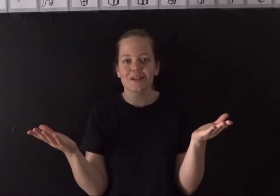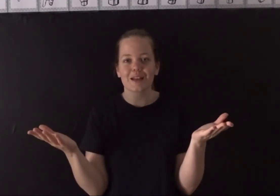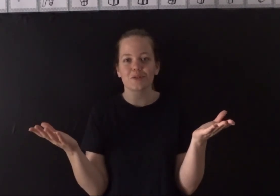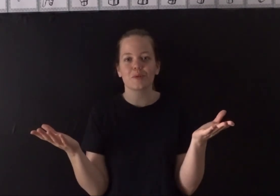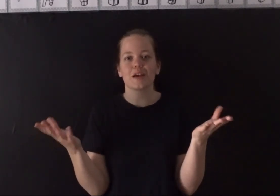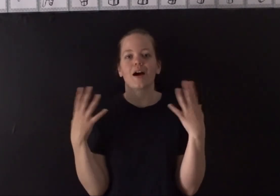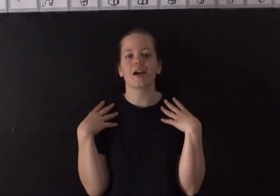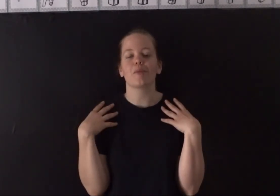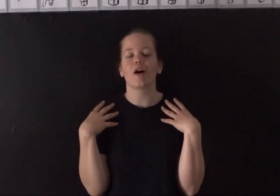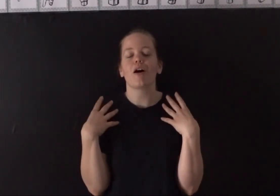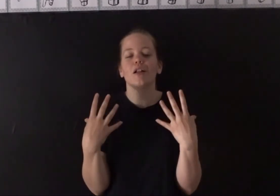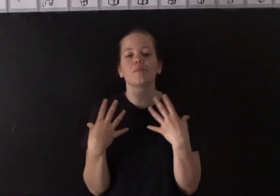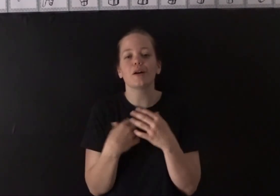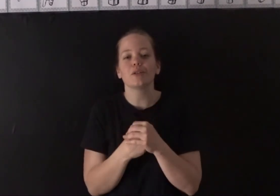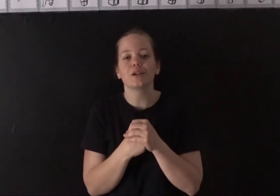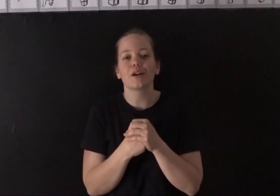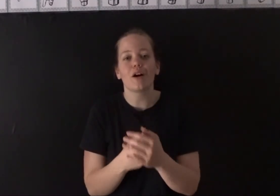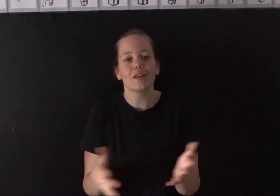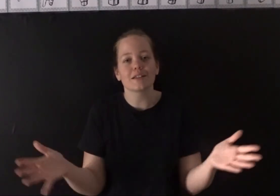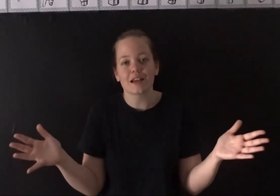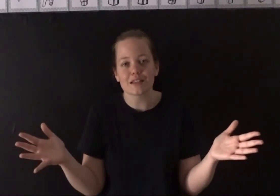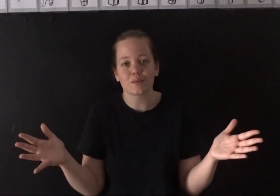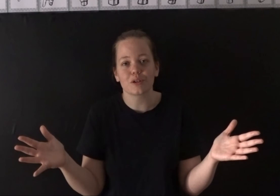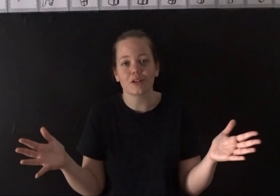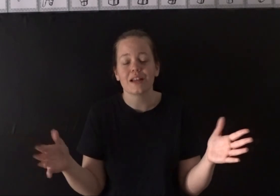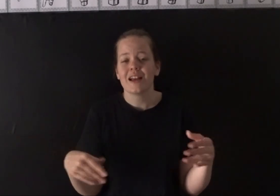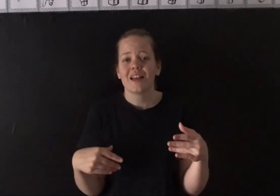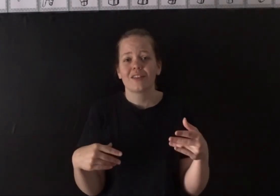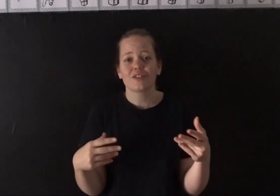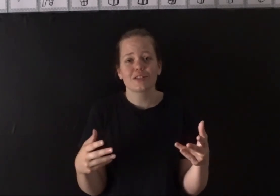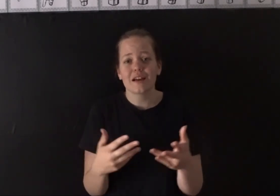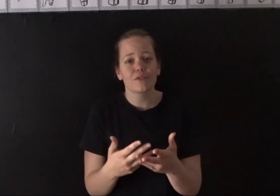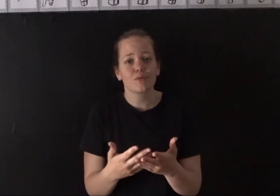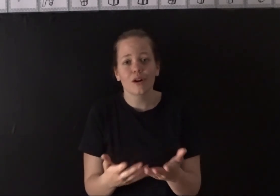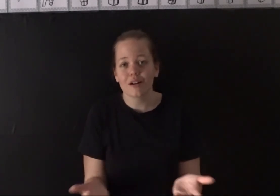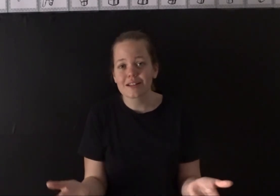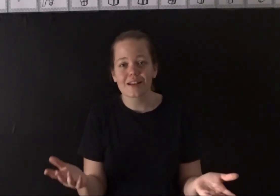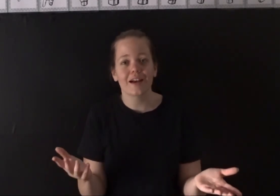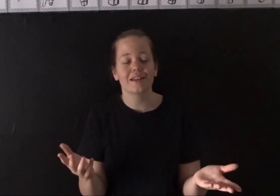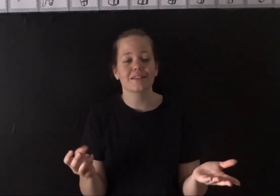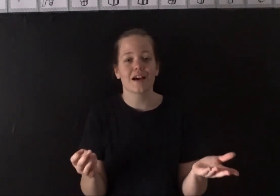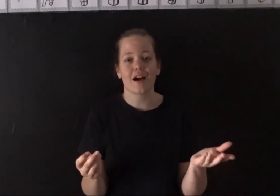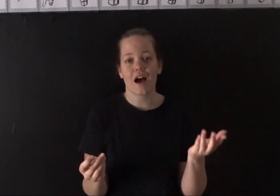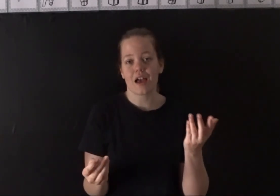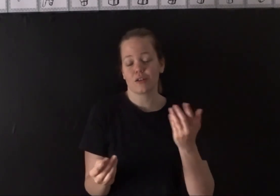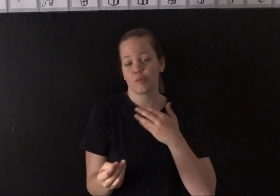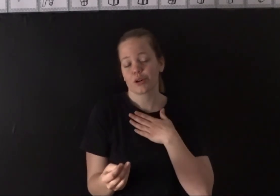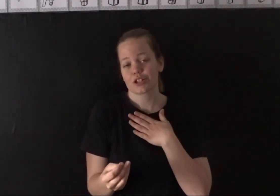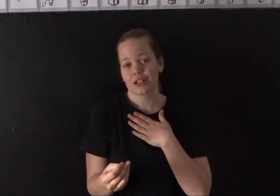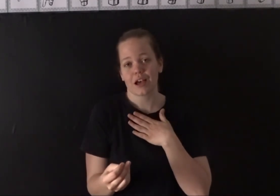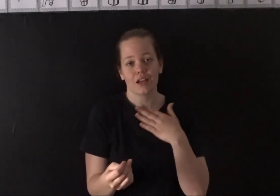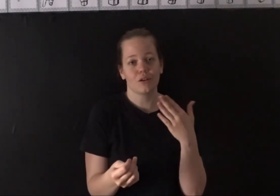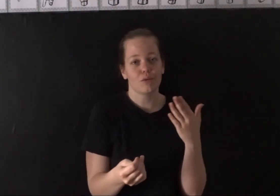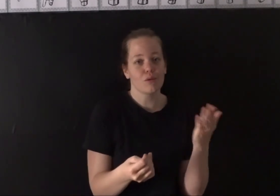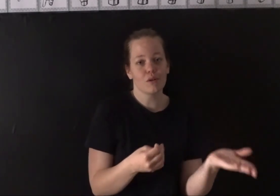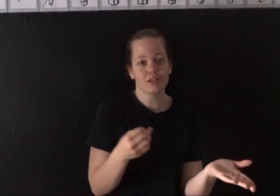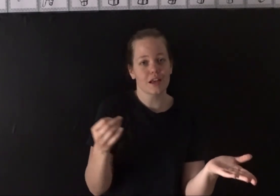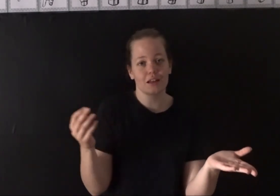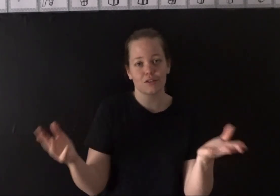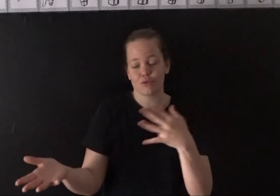with me. I am all about learning all the signs in the world. There's never wrong signs. I know old signs, new